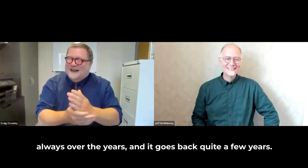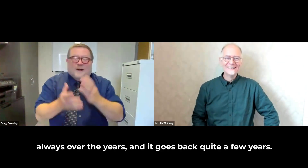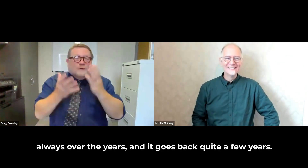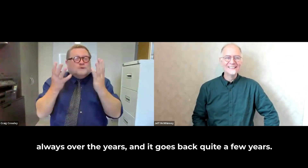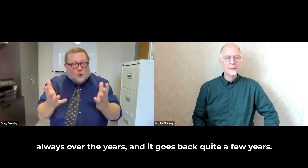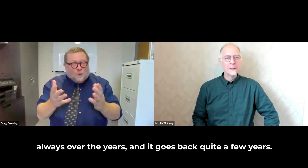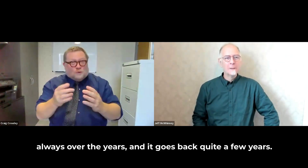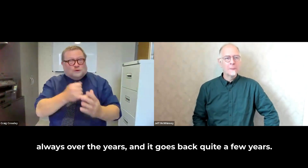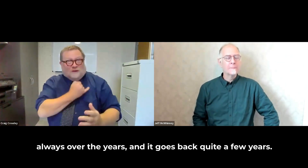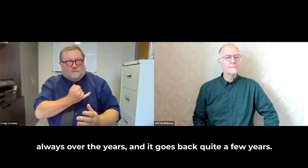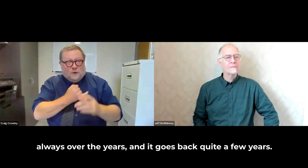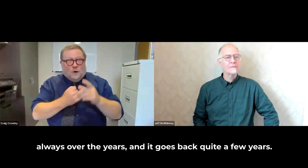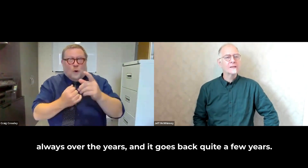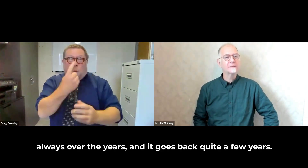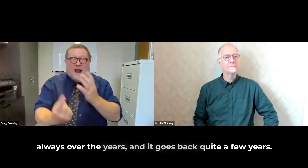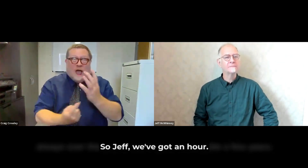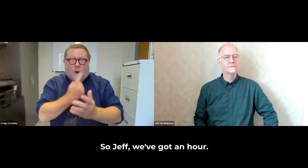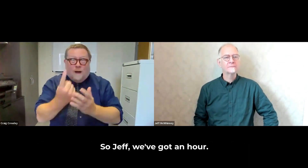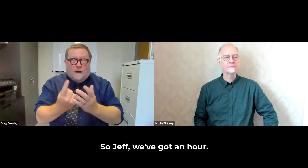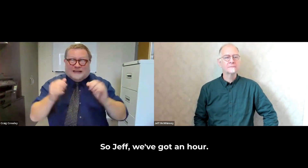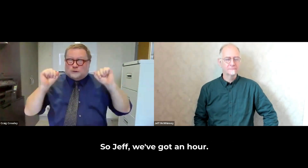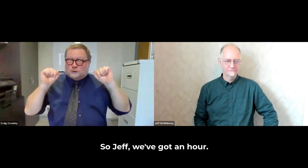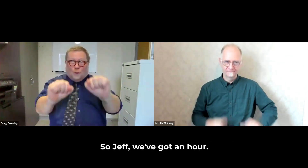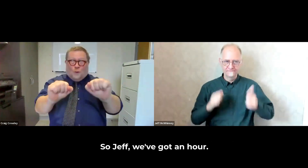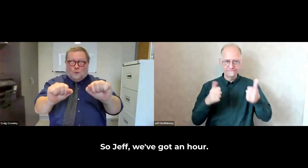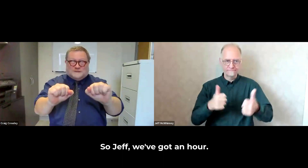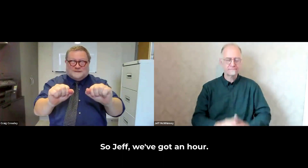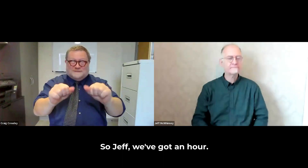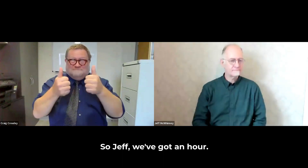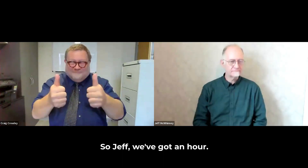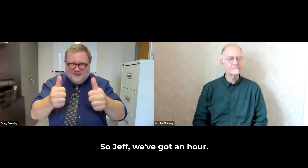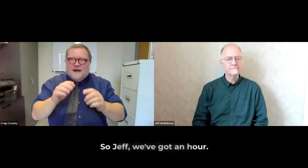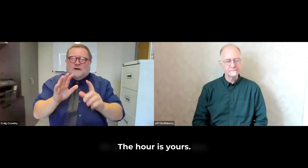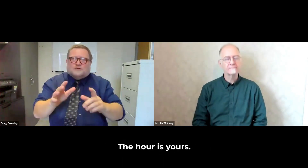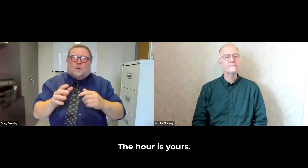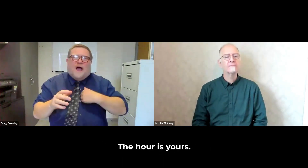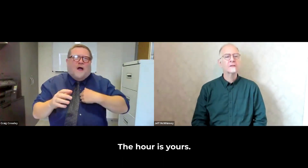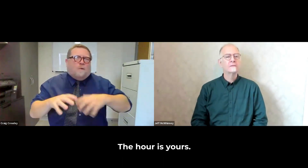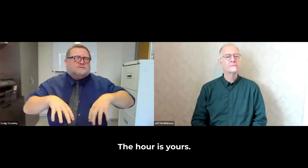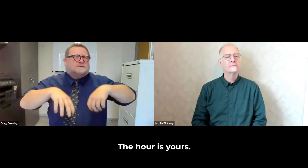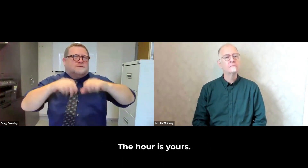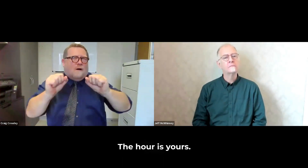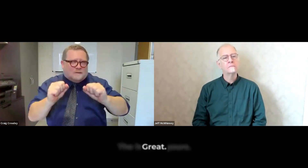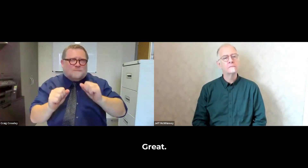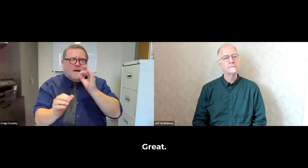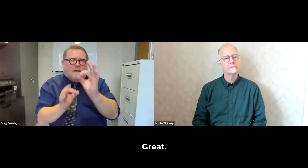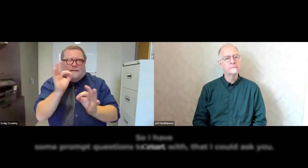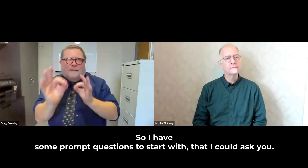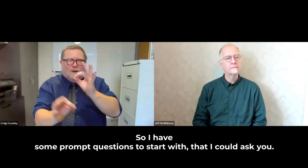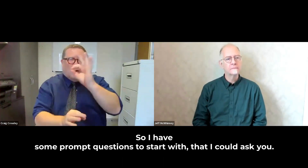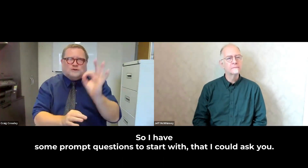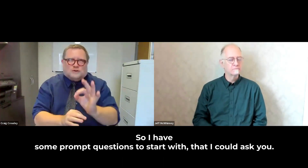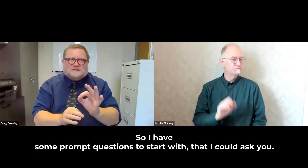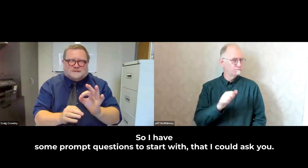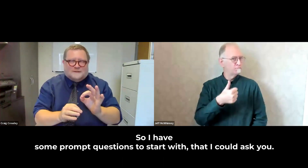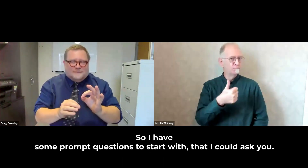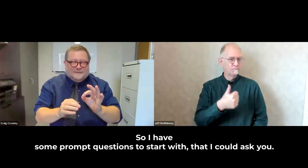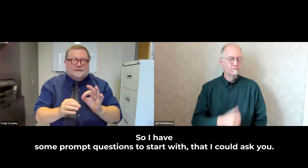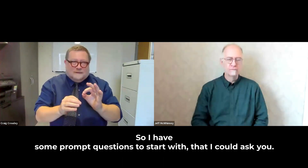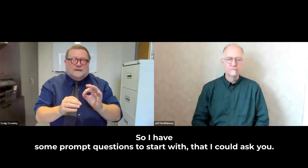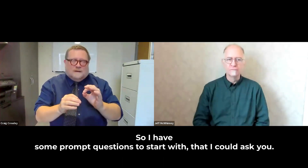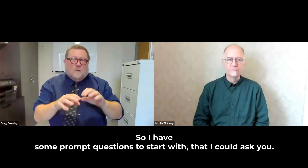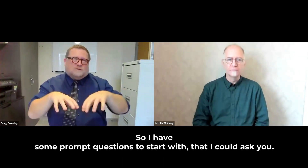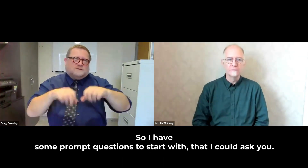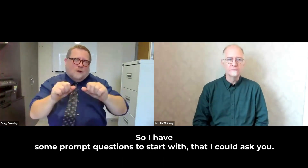it goes back quite a few years. So, Jeff, we've got an hour. The hour is yours. Great. So if I